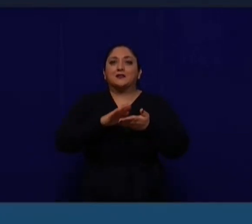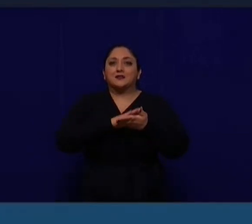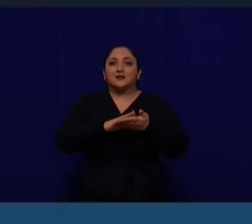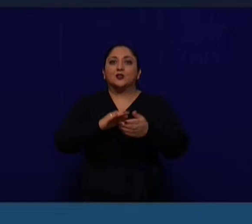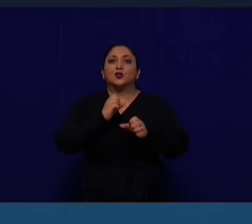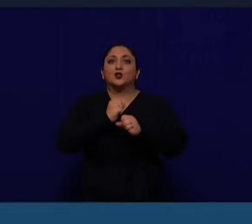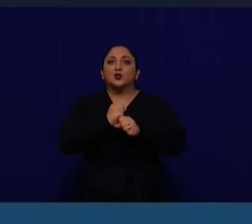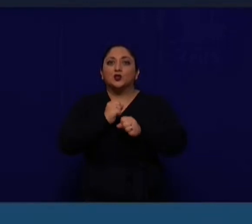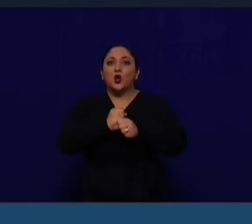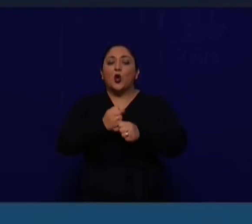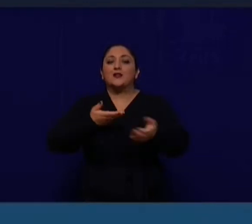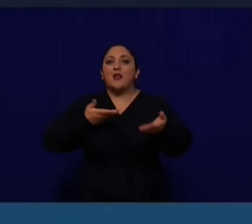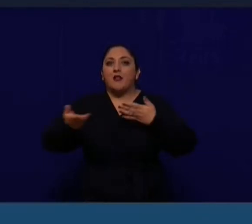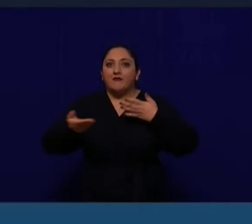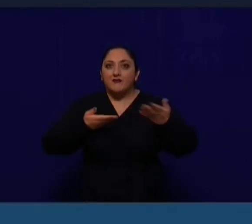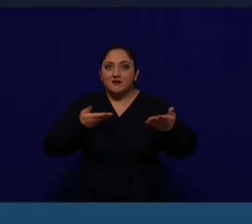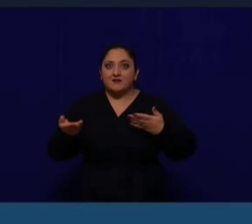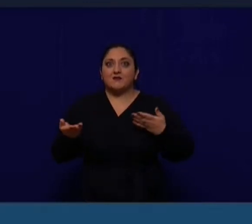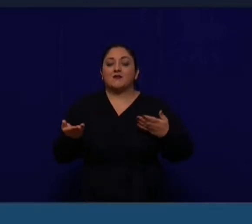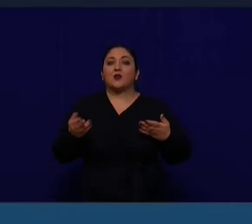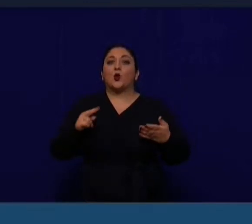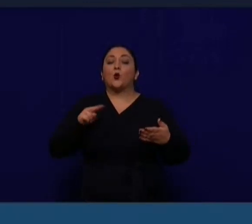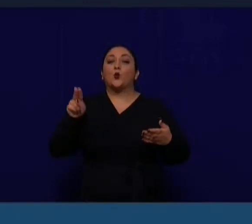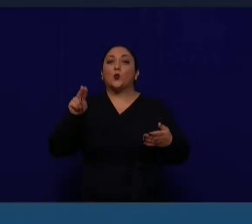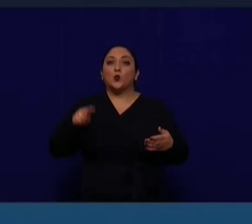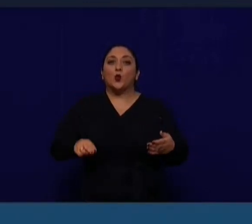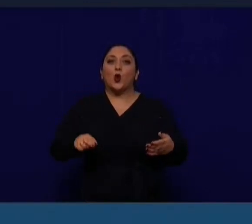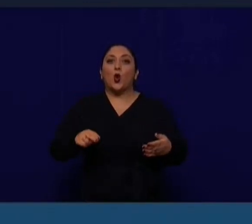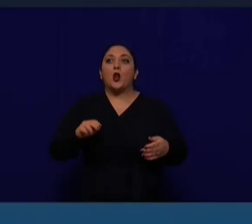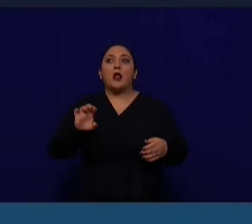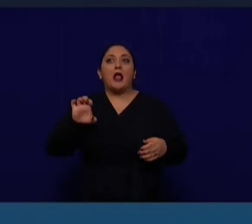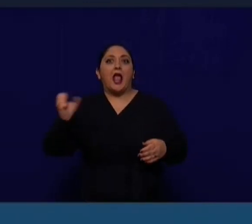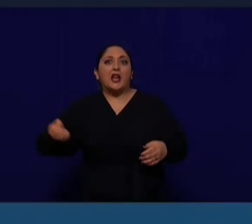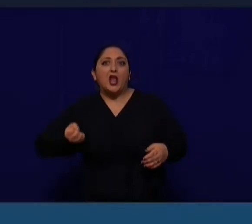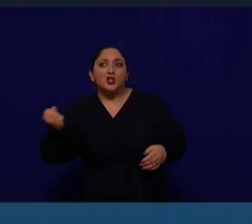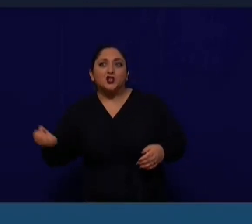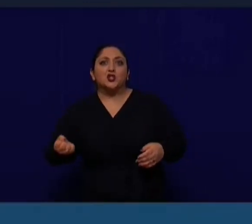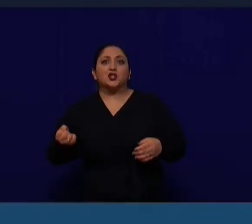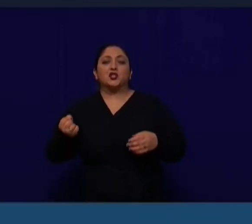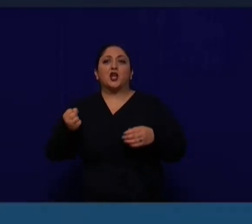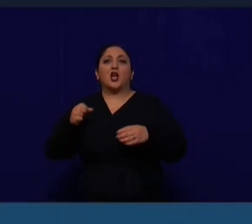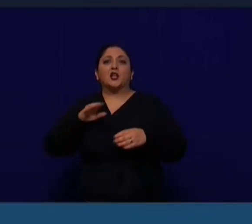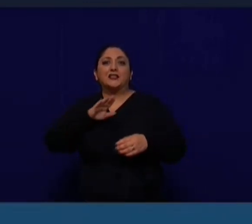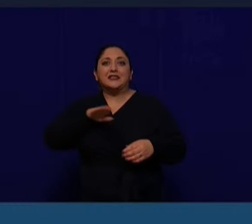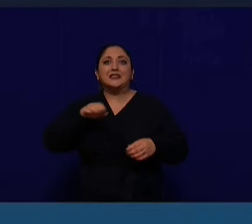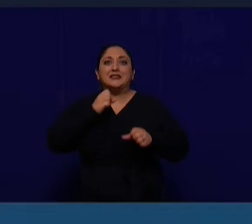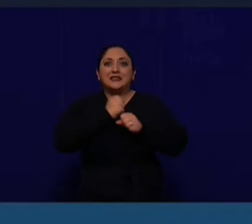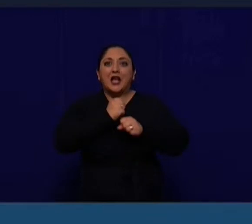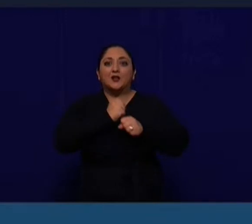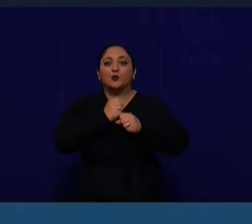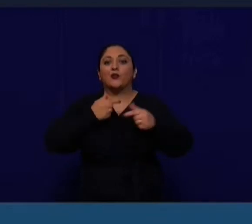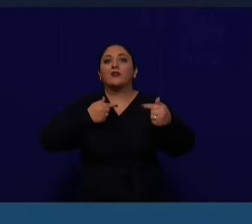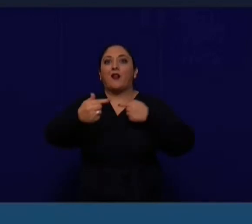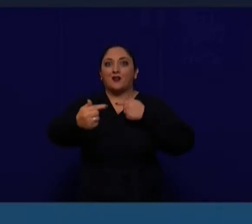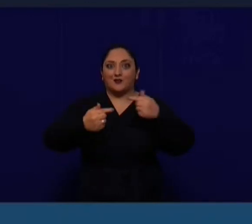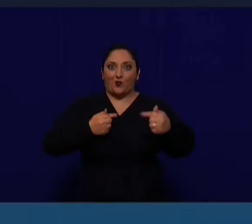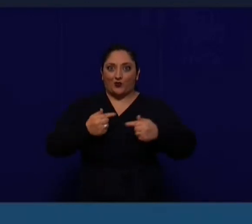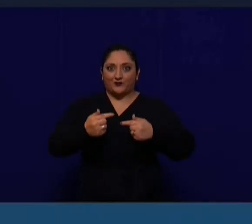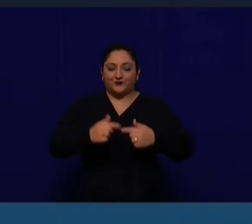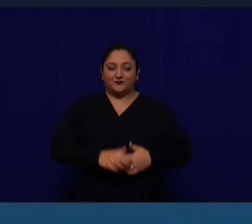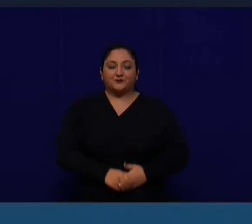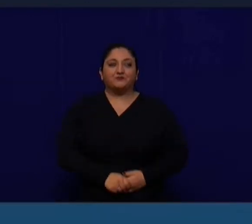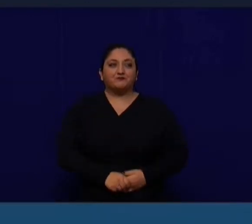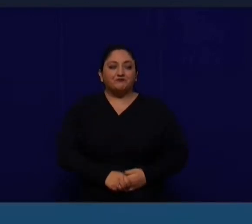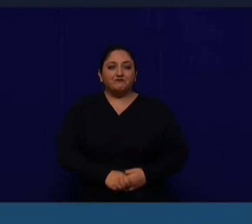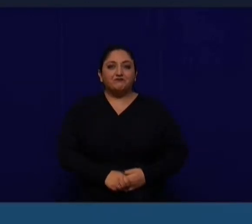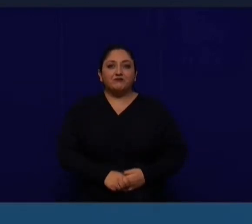lejn il-utilities, anka wkoll dawk li huma tal-enerġija u anka bdejna bin-nies li jaħdmu fit-trasport.